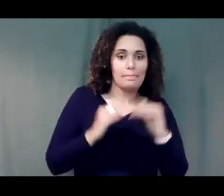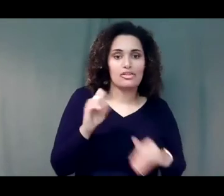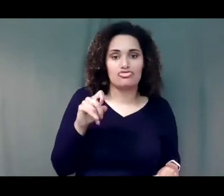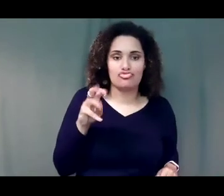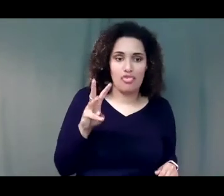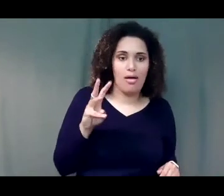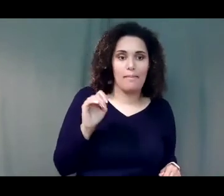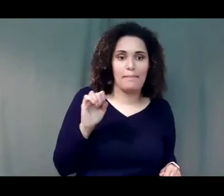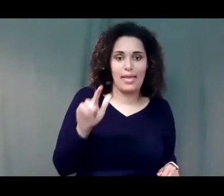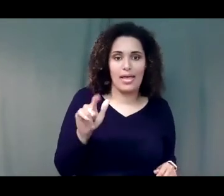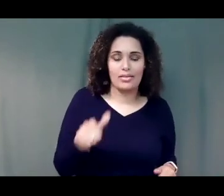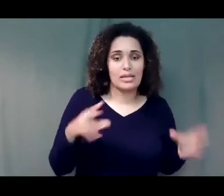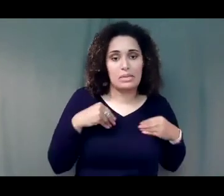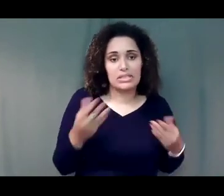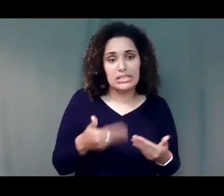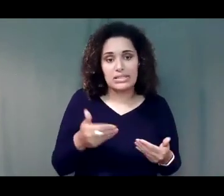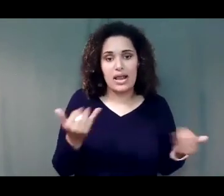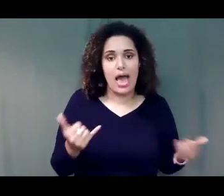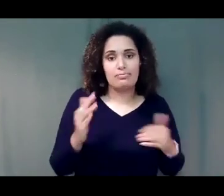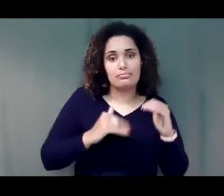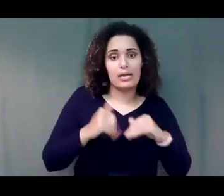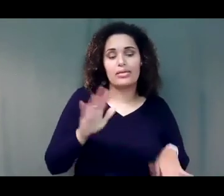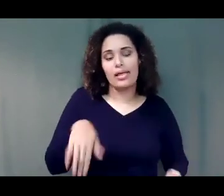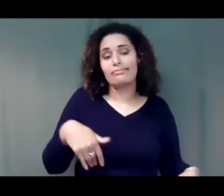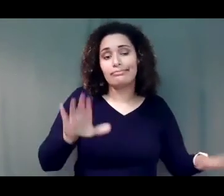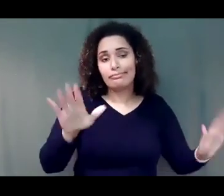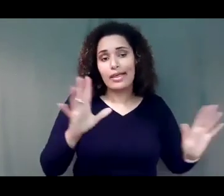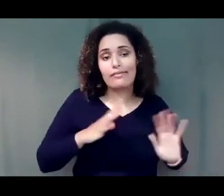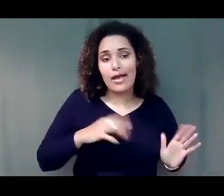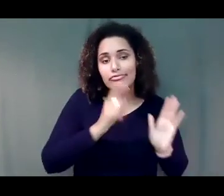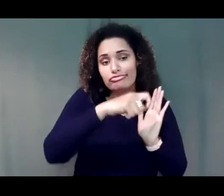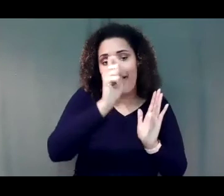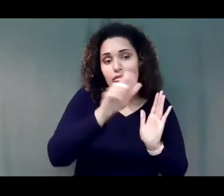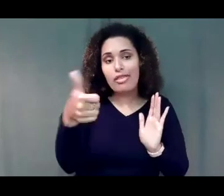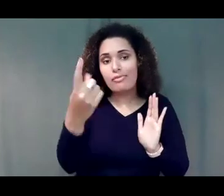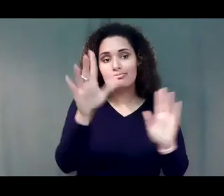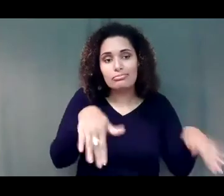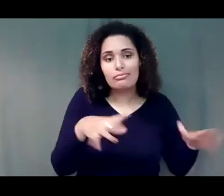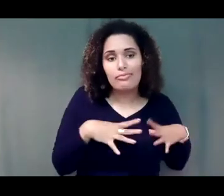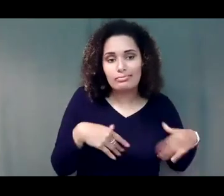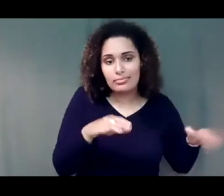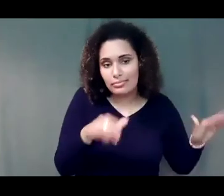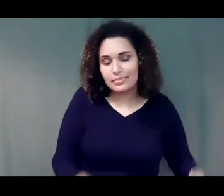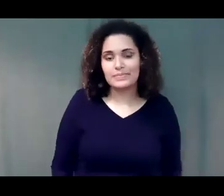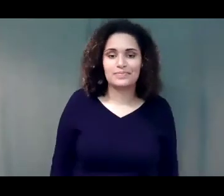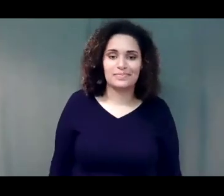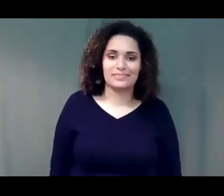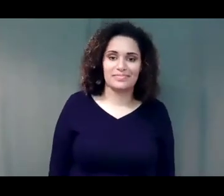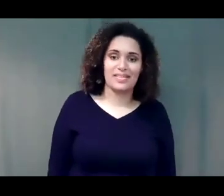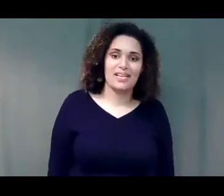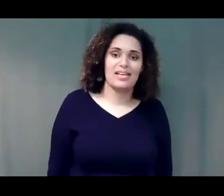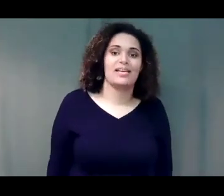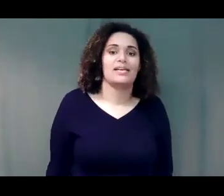And now we build with it all the time. And they're like, okay, yes, check, another straw bale building. So it's not so shocking.